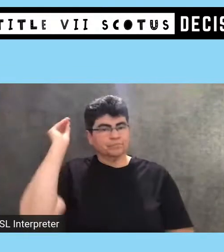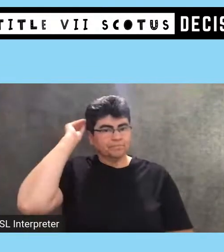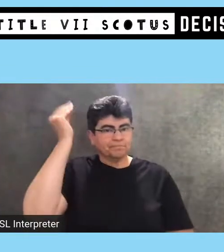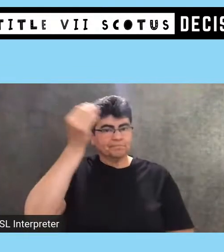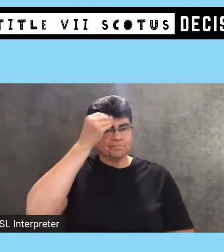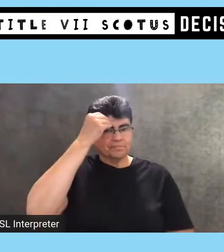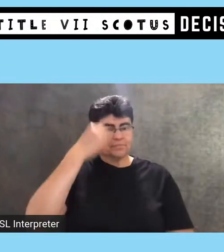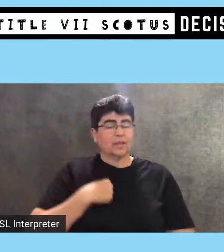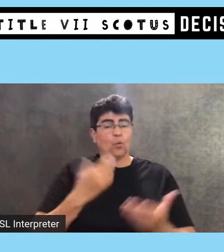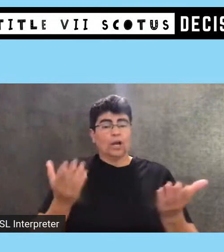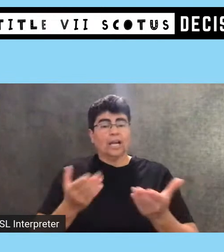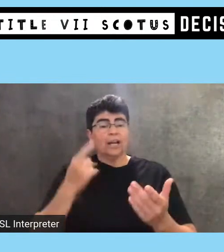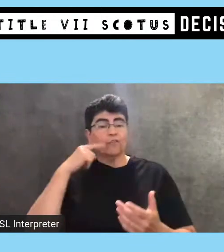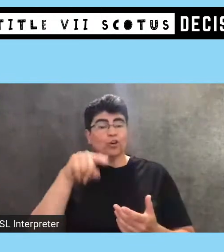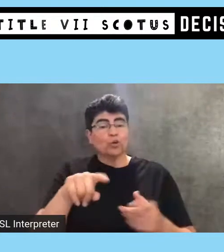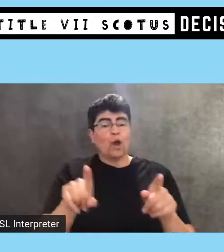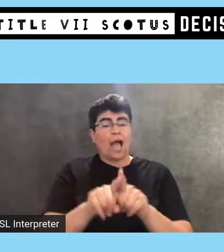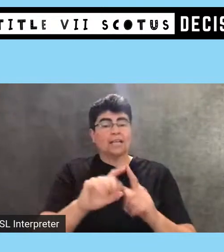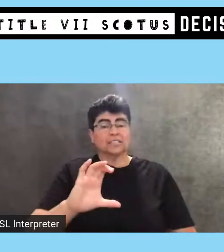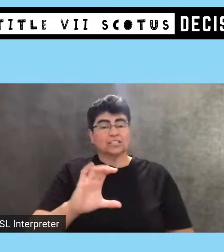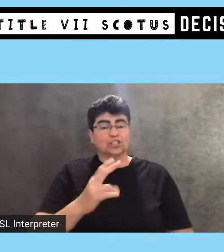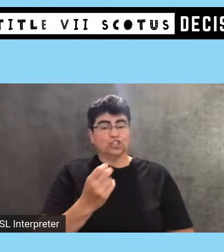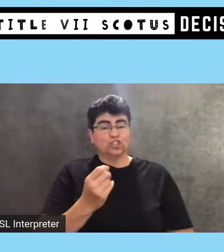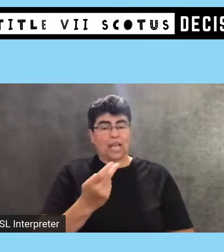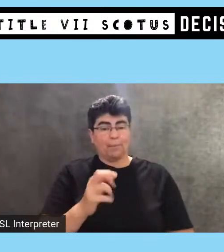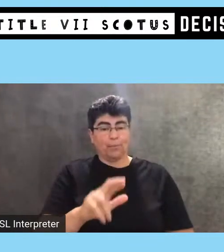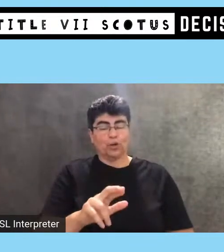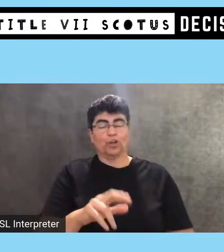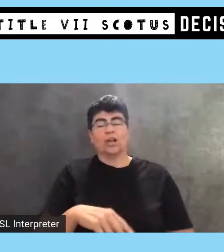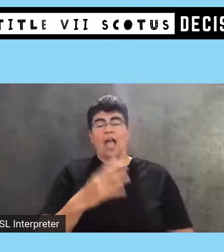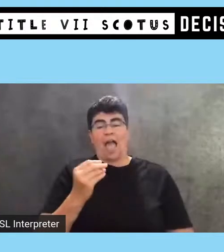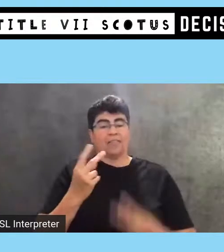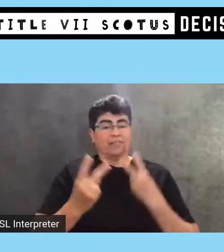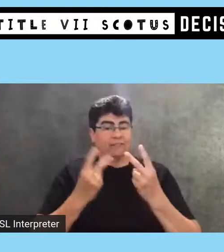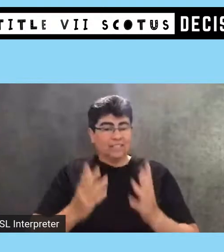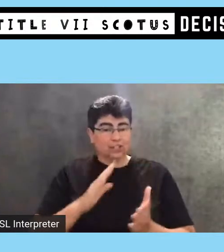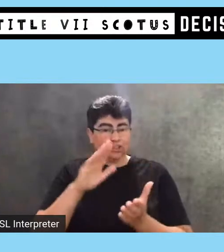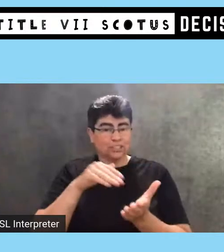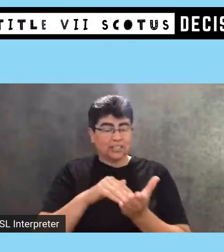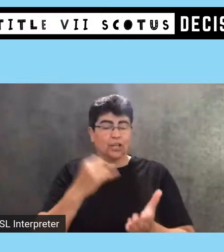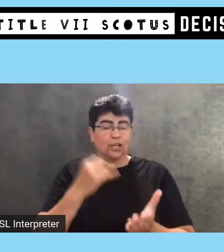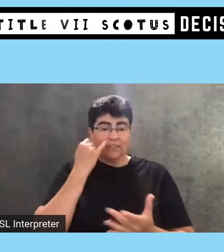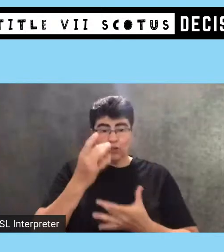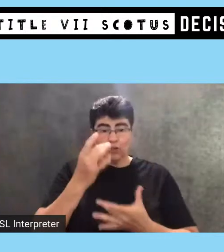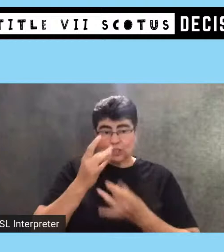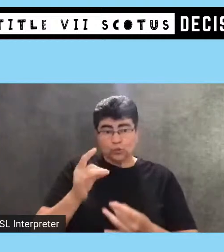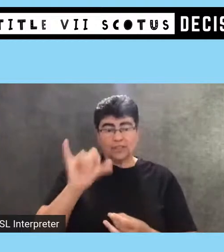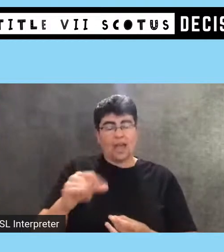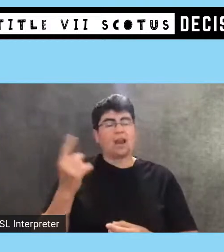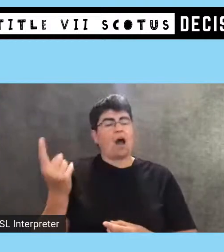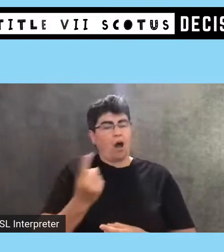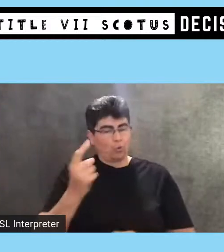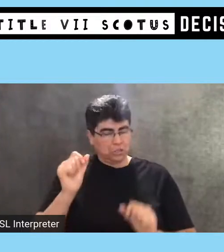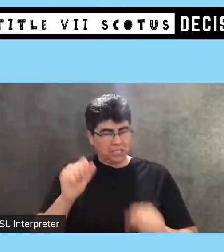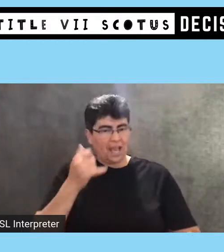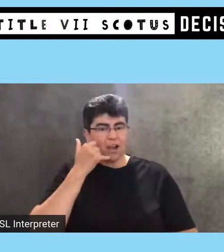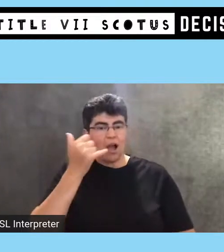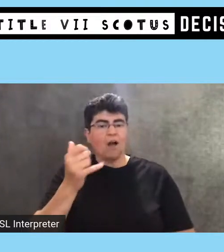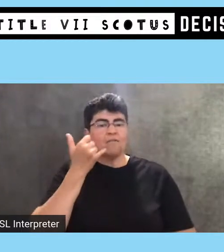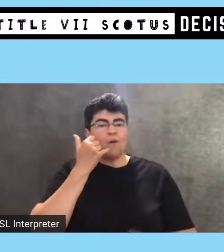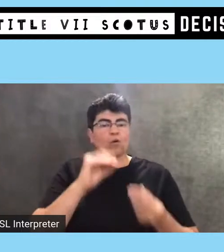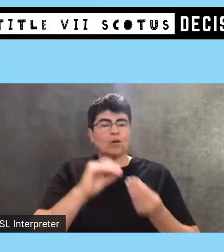We're here for you as a chamber here locally and the visitor center. So if you're interested in that, you can always give us a call. Our phone